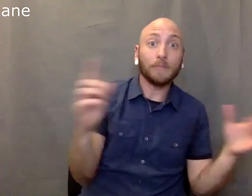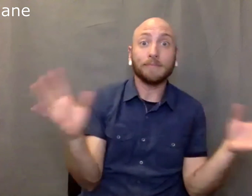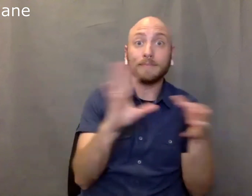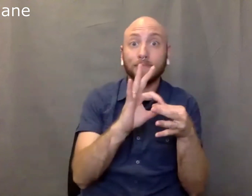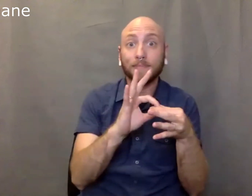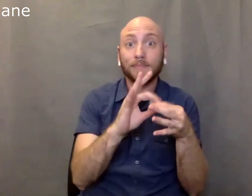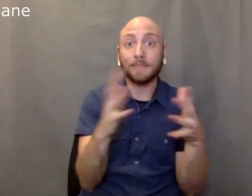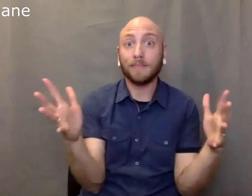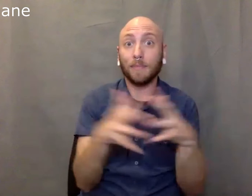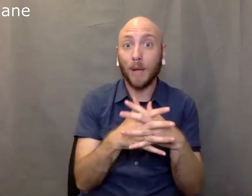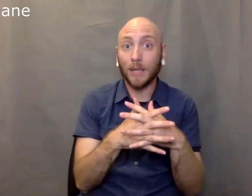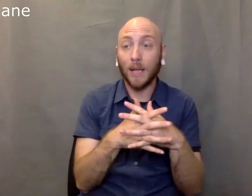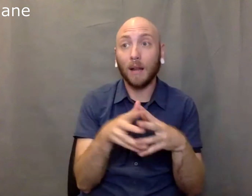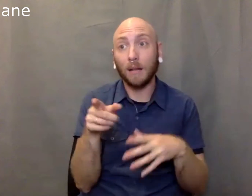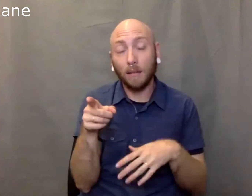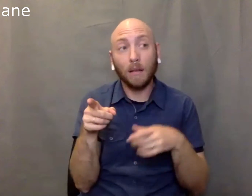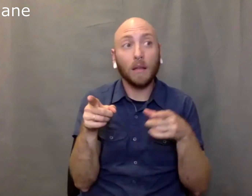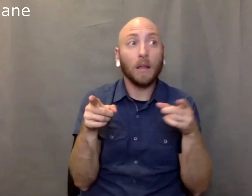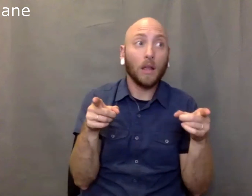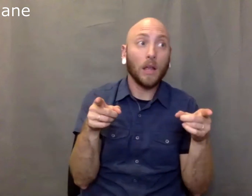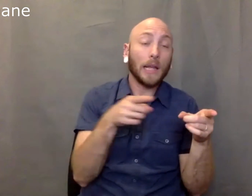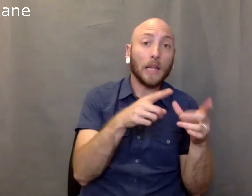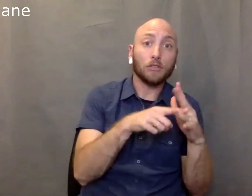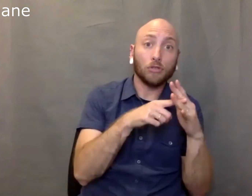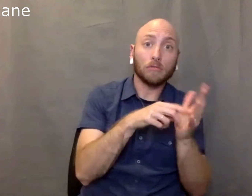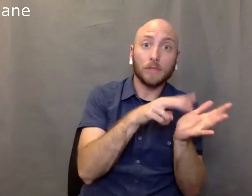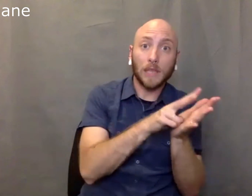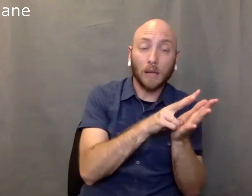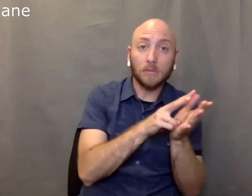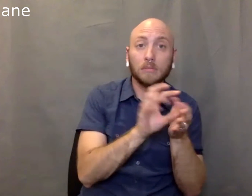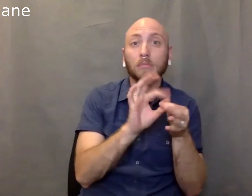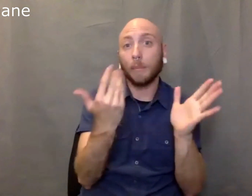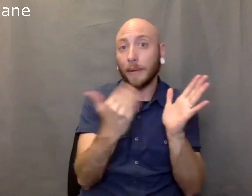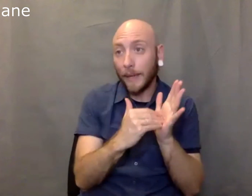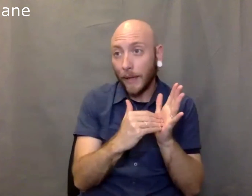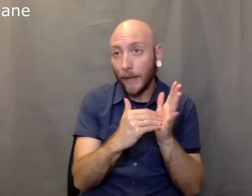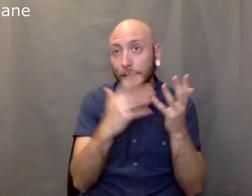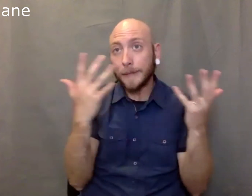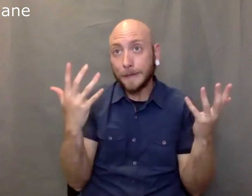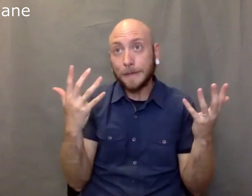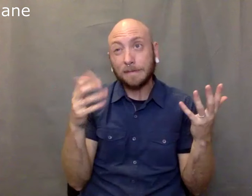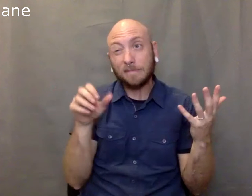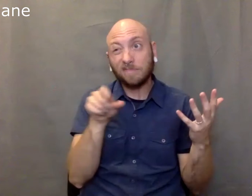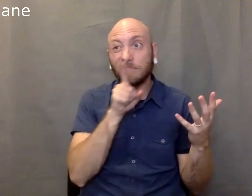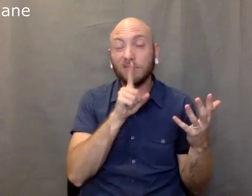started using and drinking again while she was pregnant. They basically broke up. And yeah, so it's just my mom and I for a